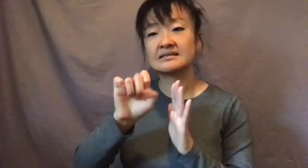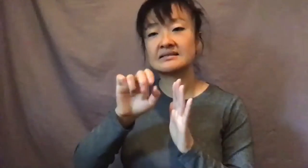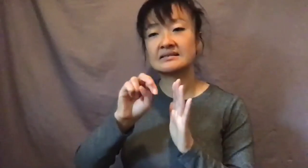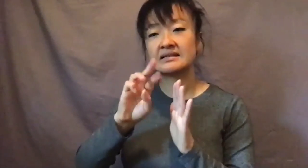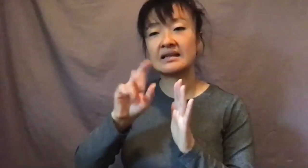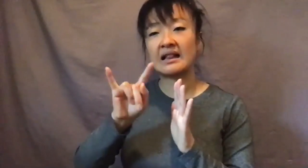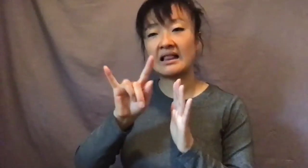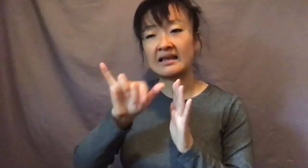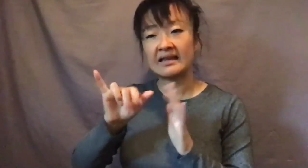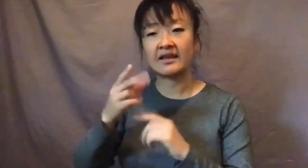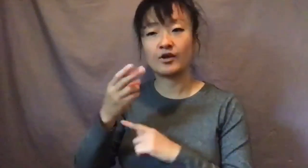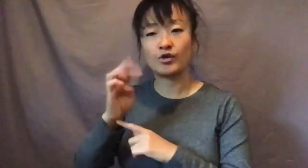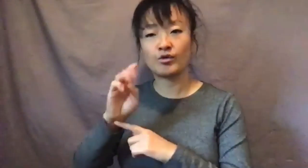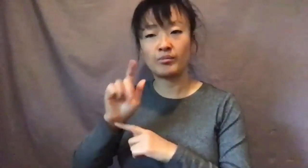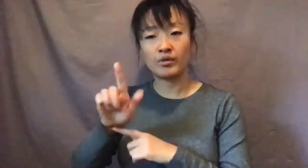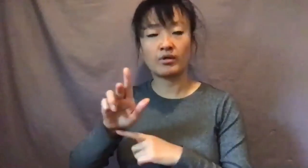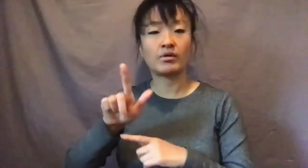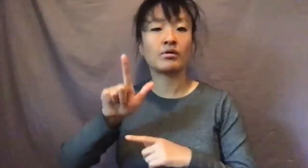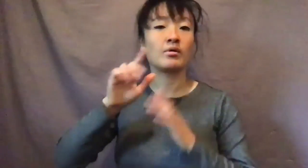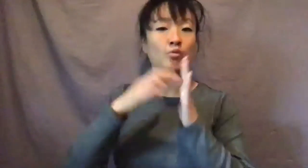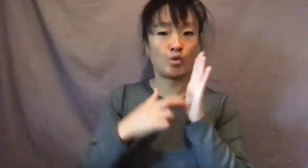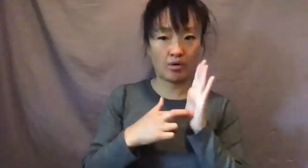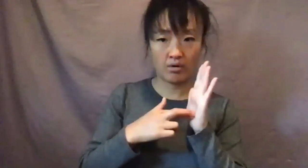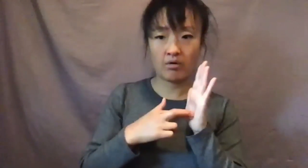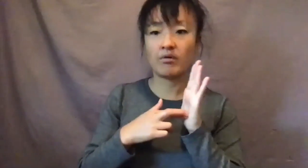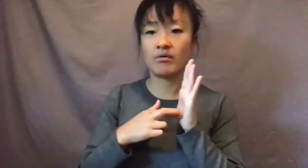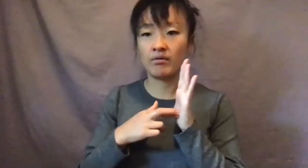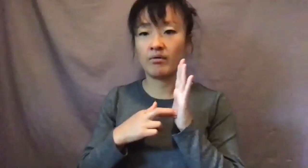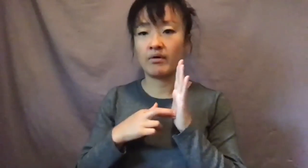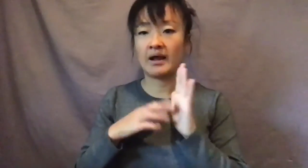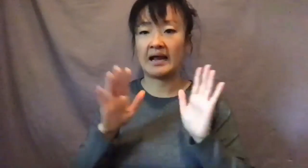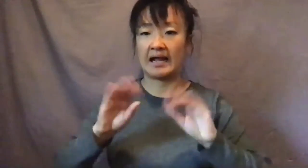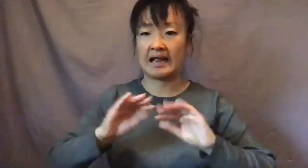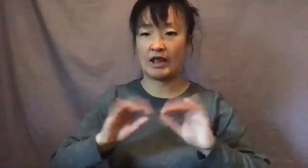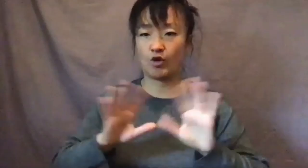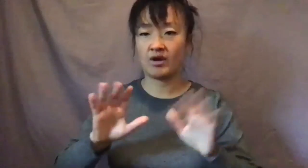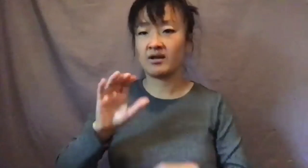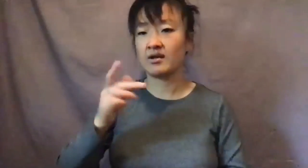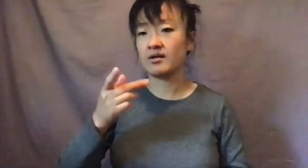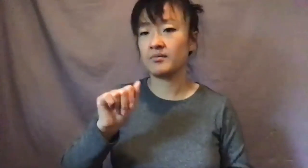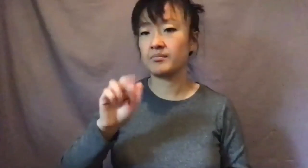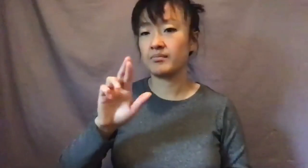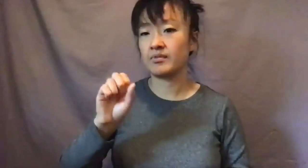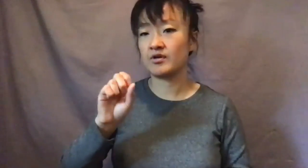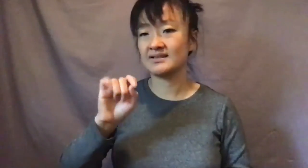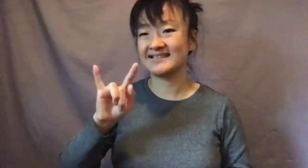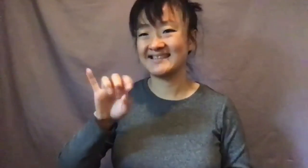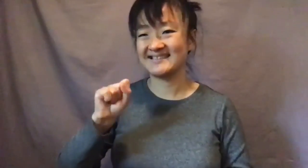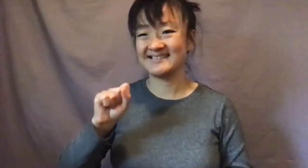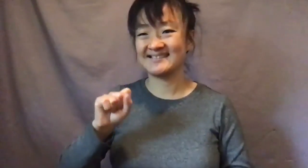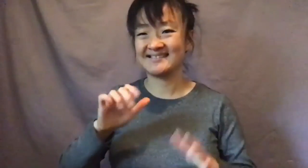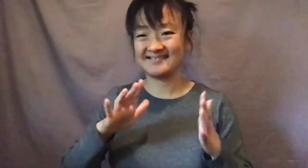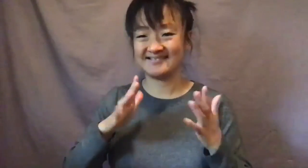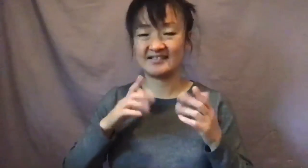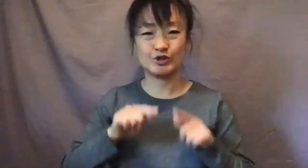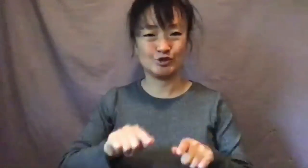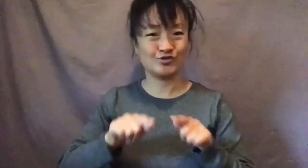TCM certainly has methods and ways of sort of looking at parasite and treatments of parasites. I think maybe it's